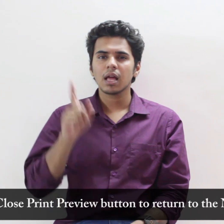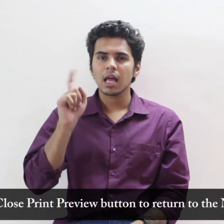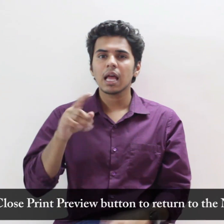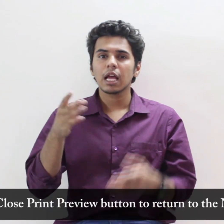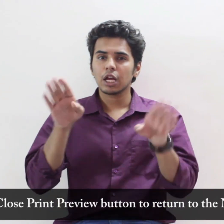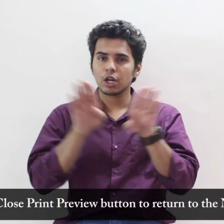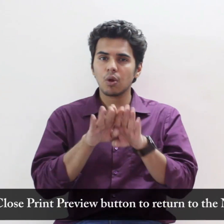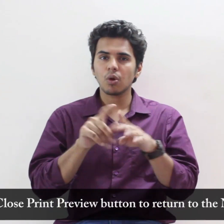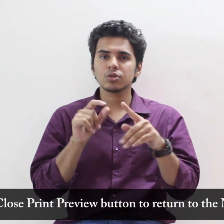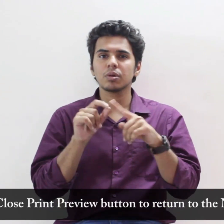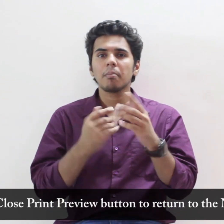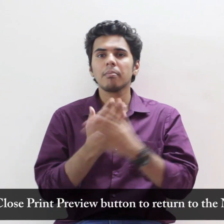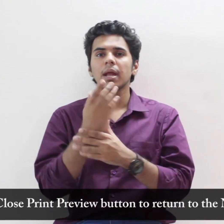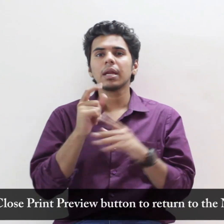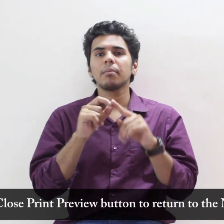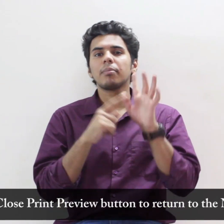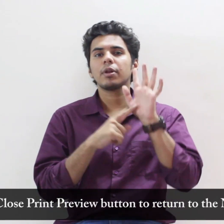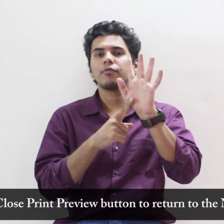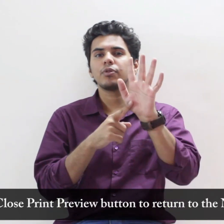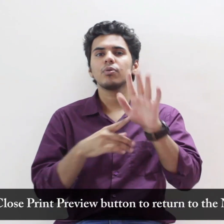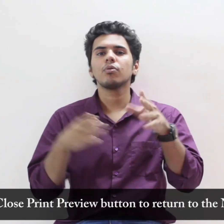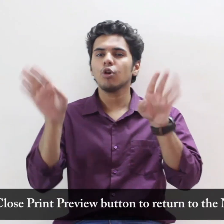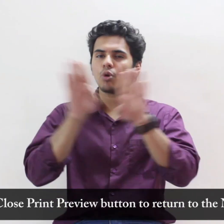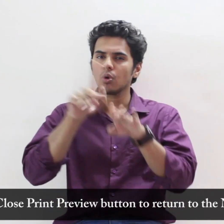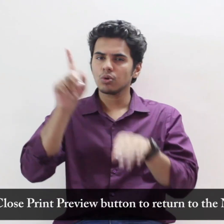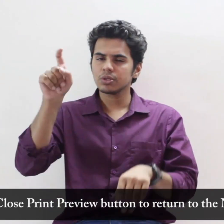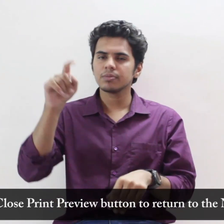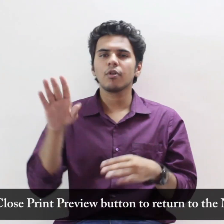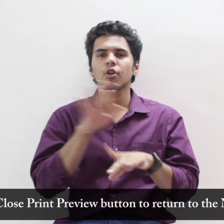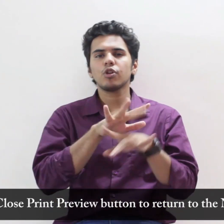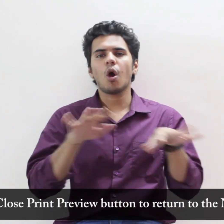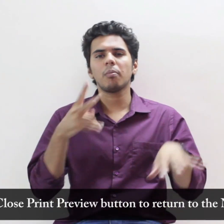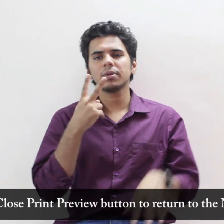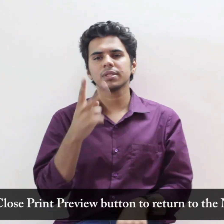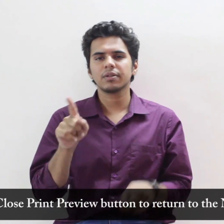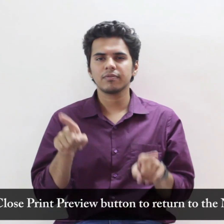Click the Close Print Preview button to return to the normal view.